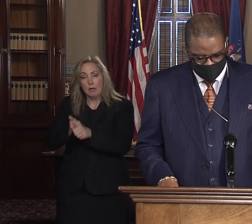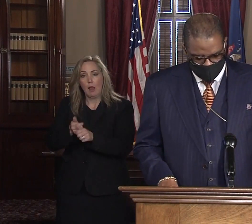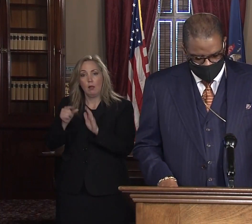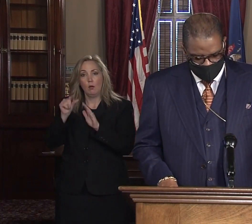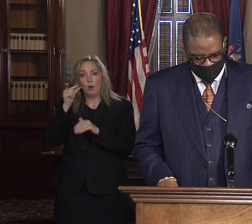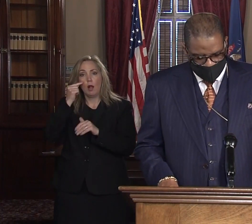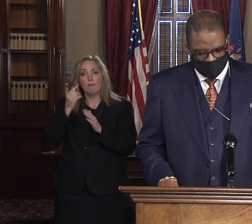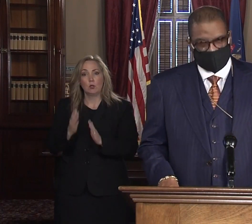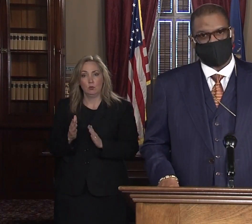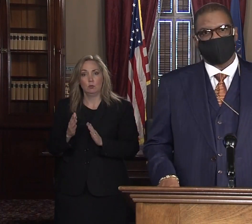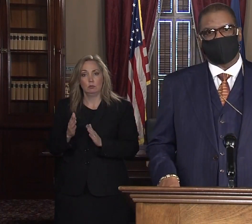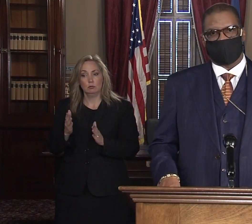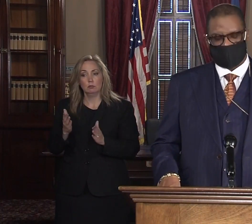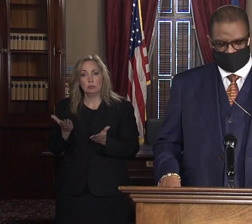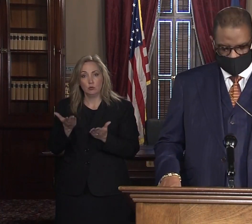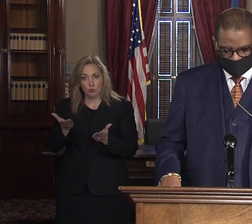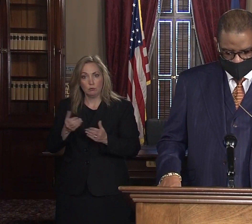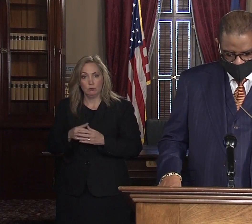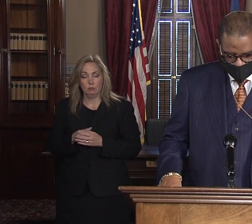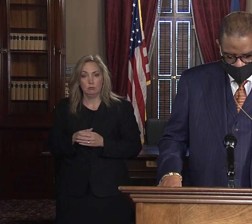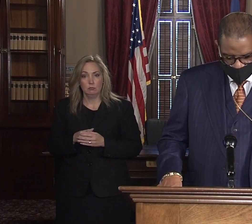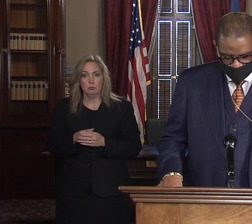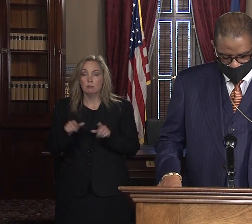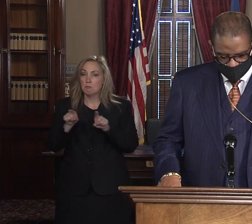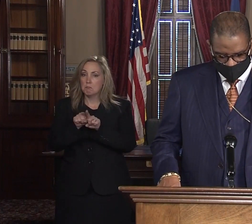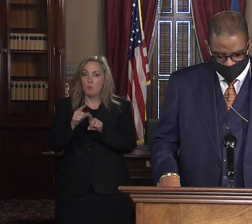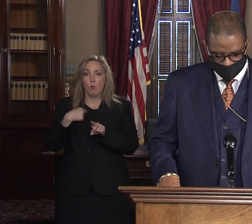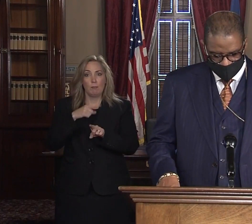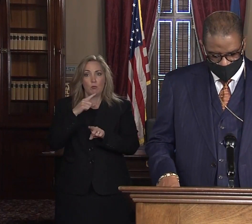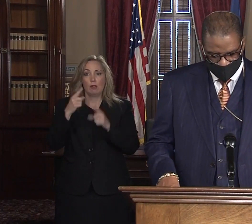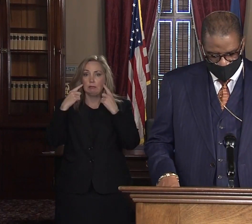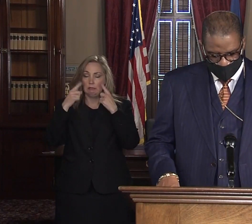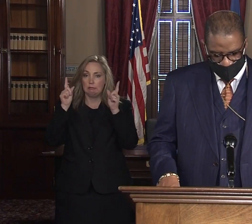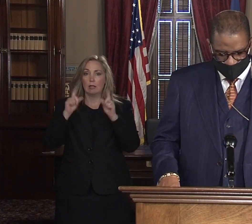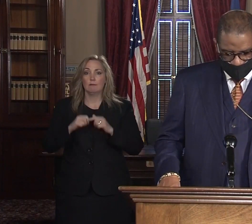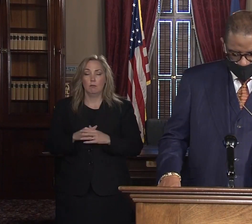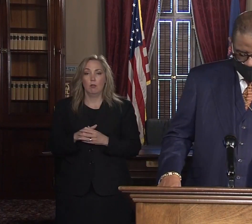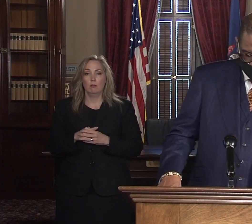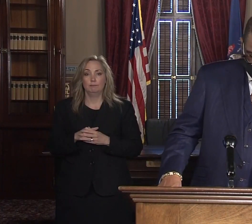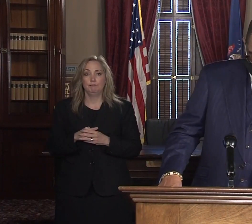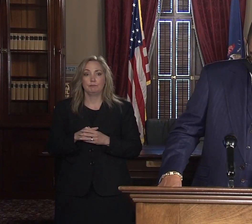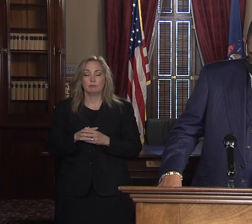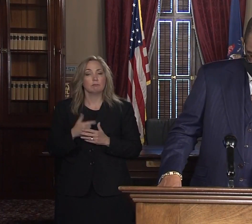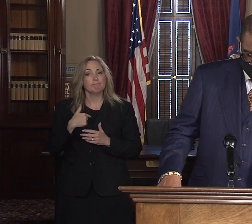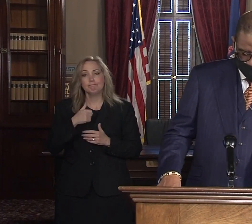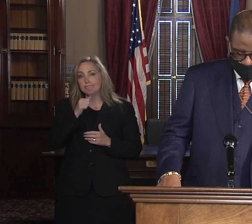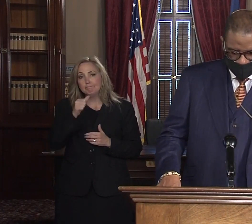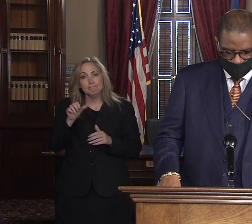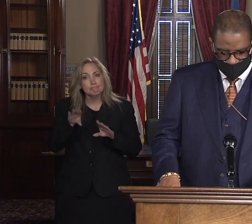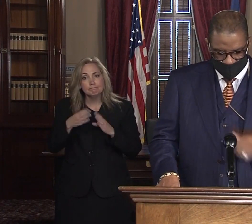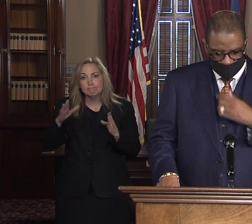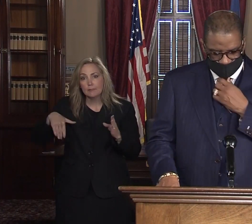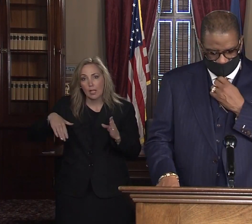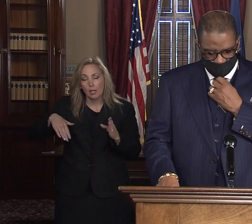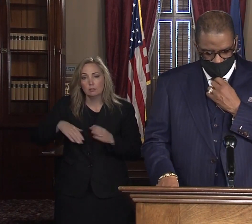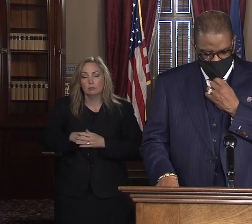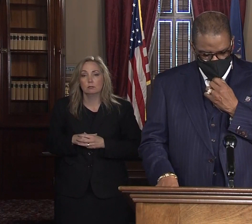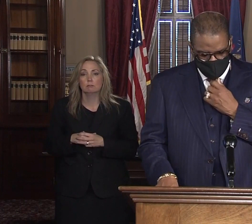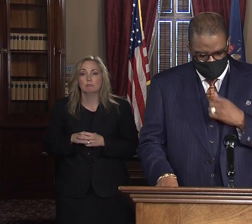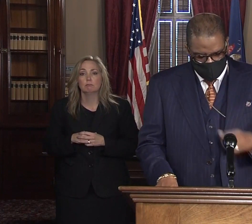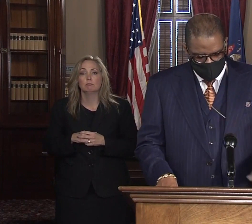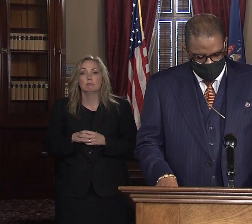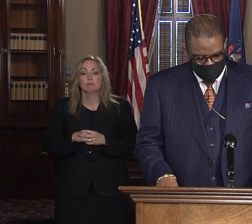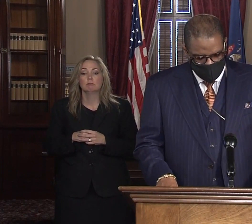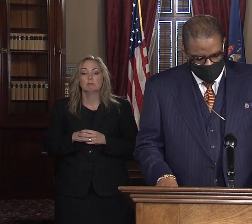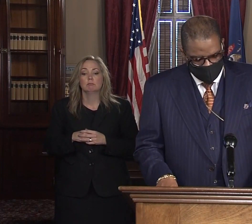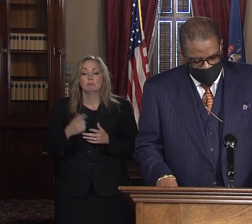suggestion, and thus we've been very successful. I have not opened up as of yet, even though